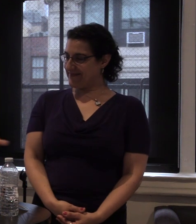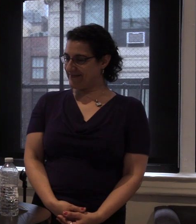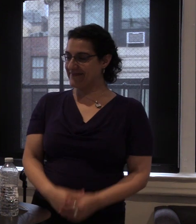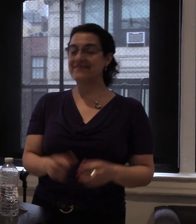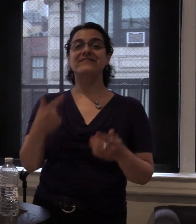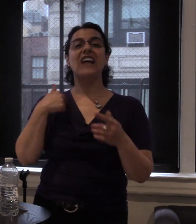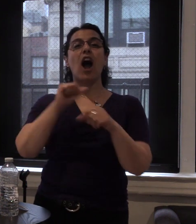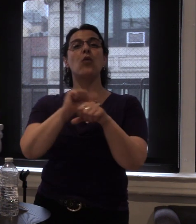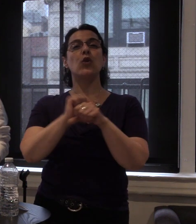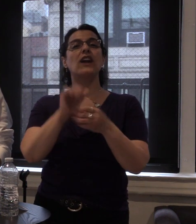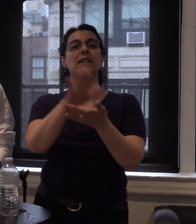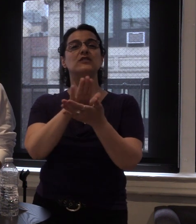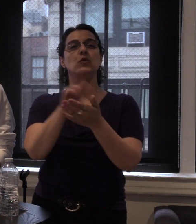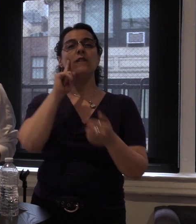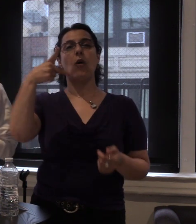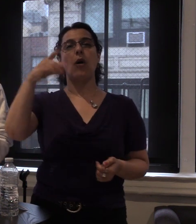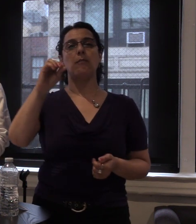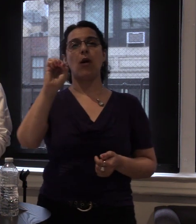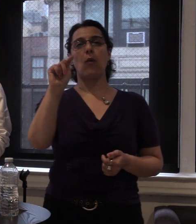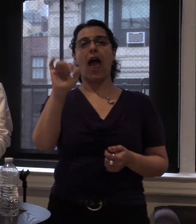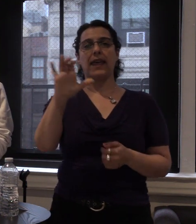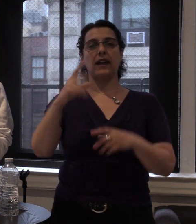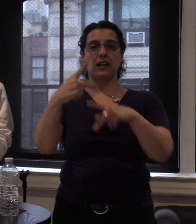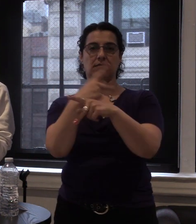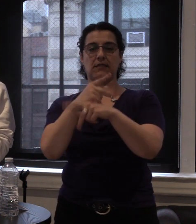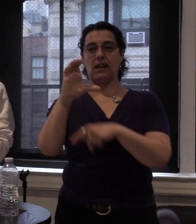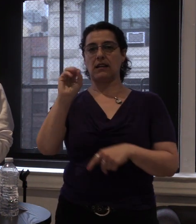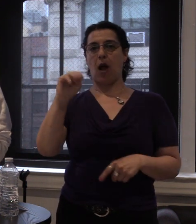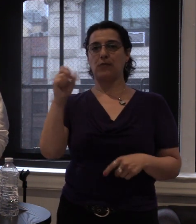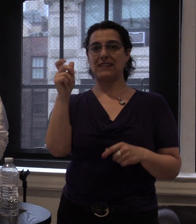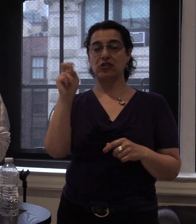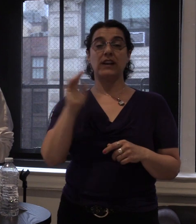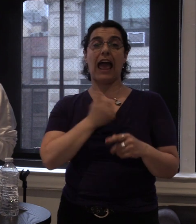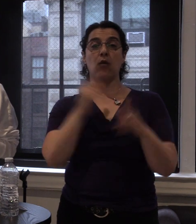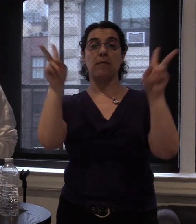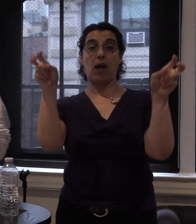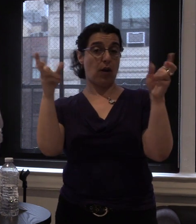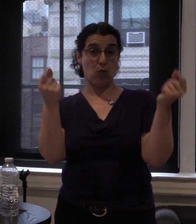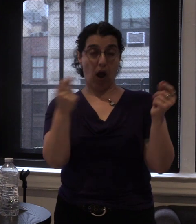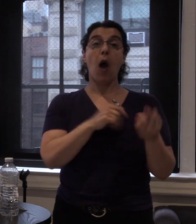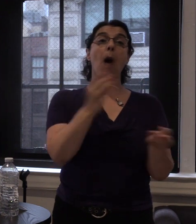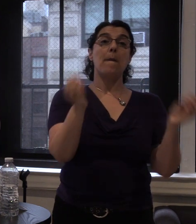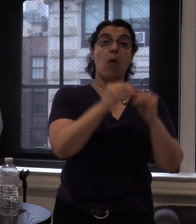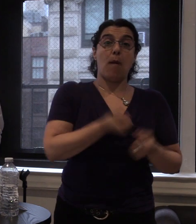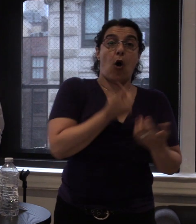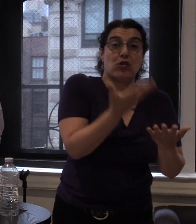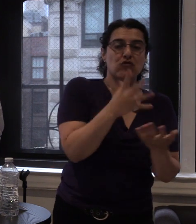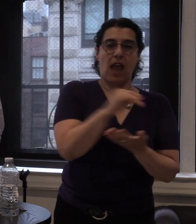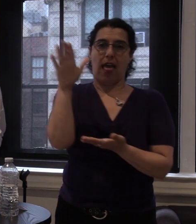And I work at the School for Poetic Computation. And our motto is more poetry, less demo. And we invite